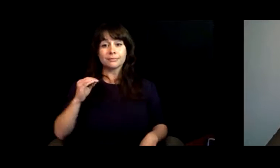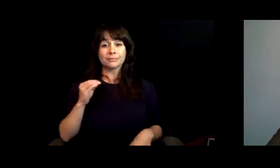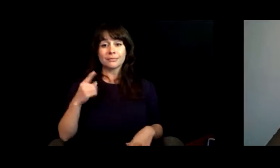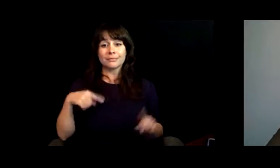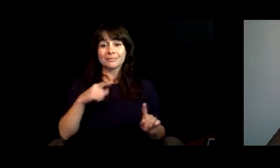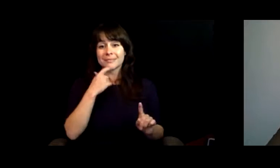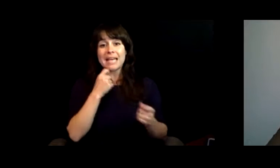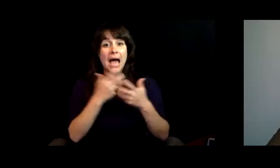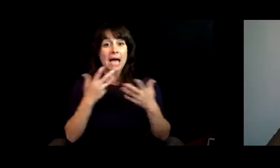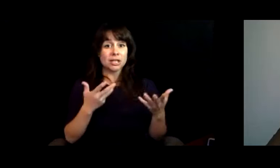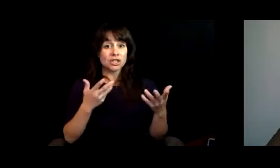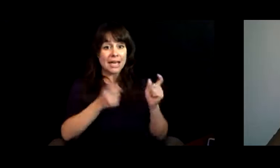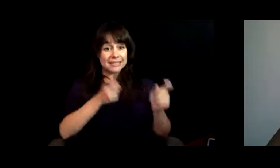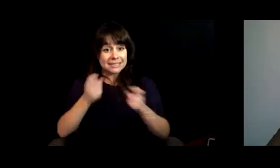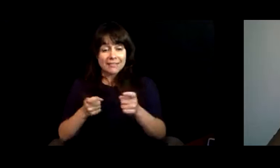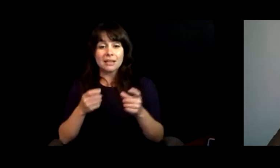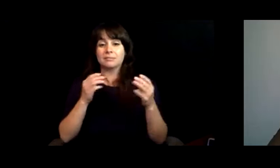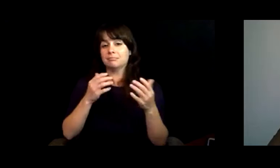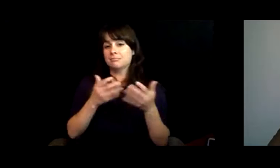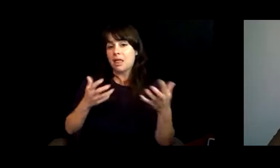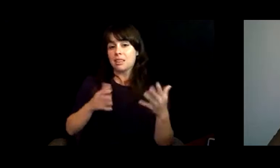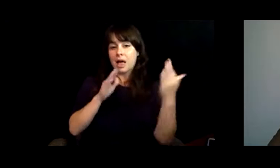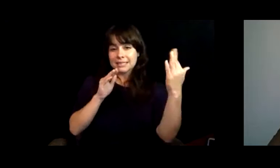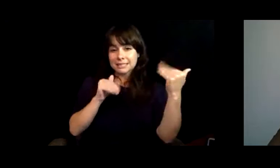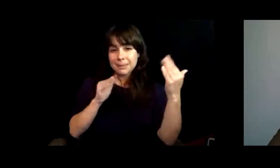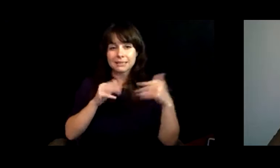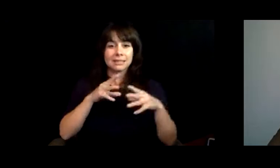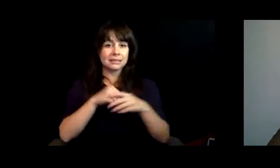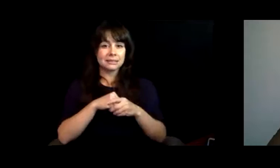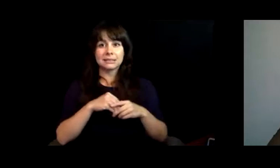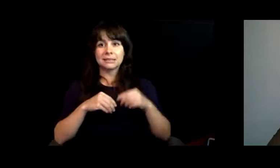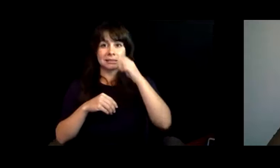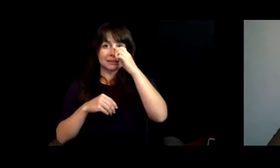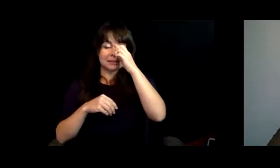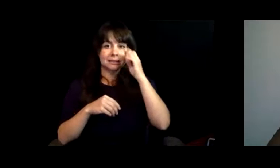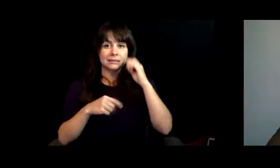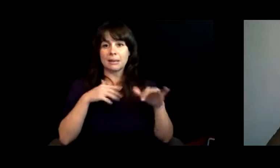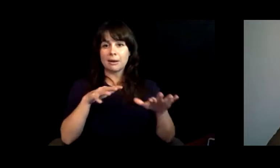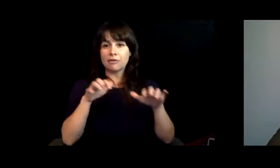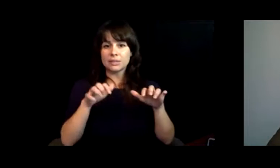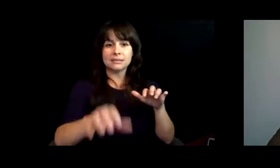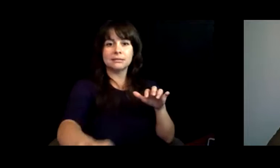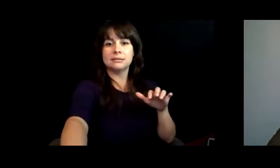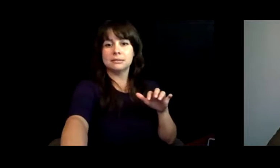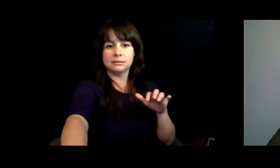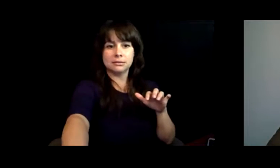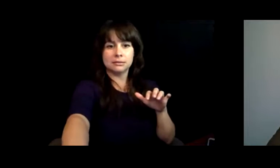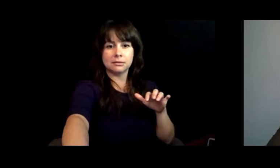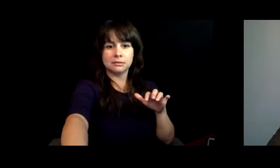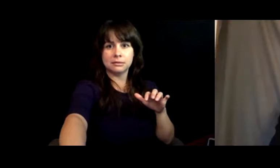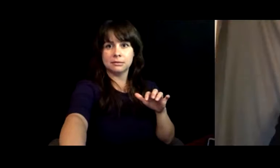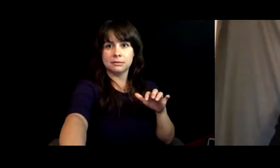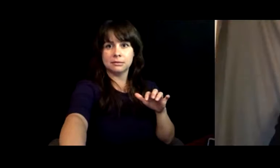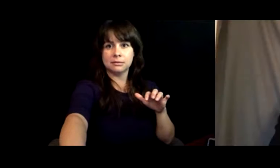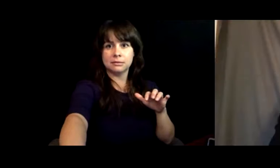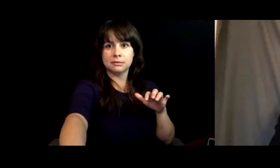come January. So again, Richard Hayden in the 44th District. Thank you for having me. Thanks so much for joining us tonight. And now we'll